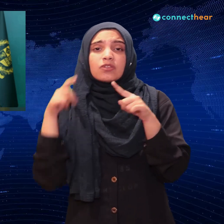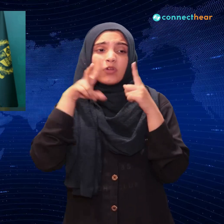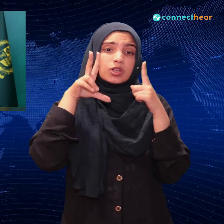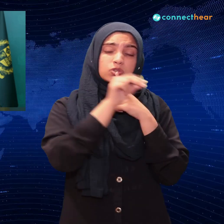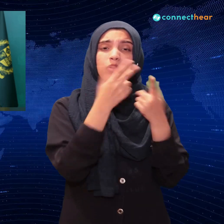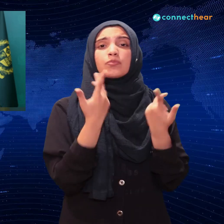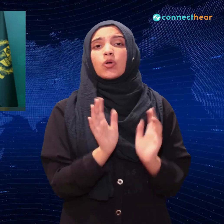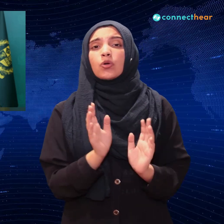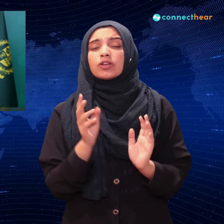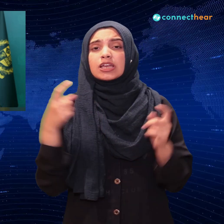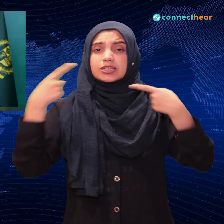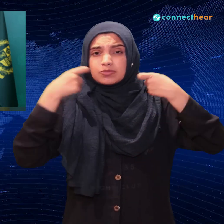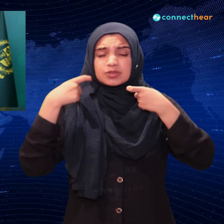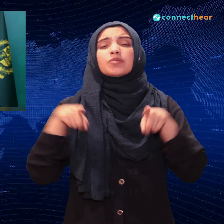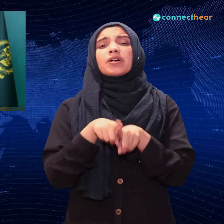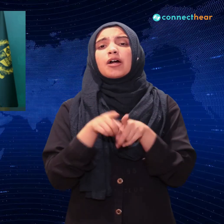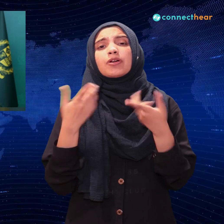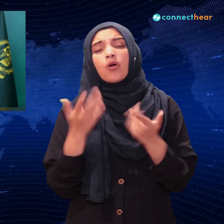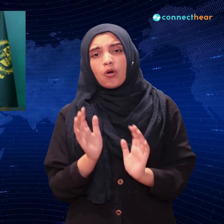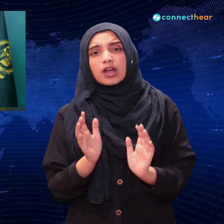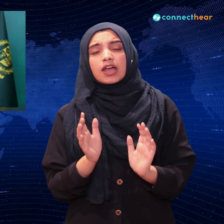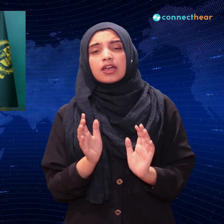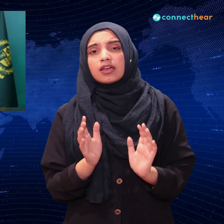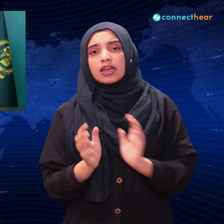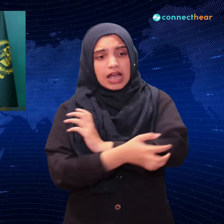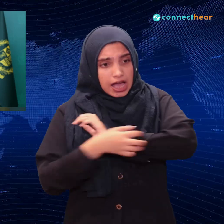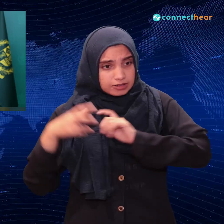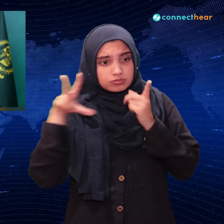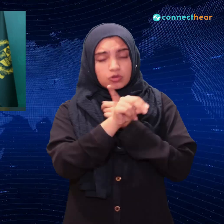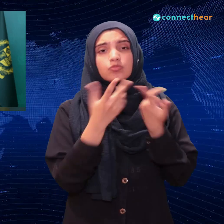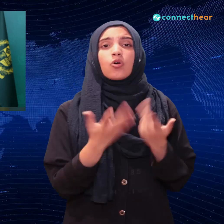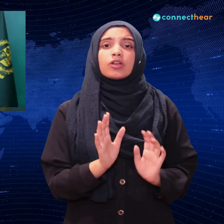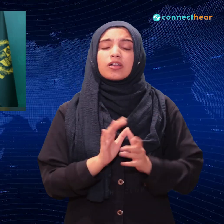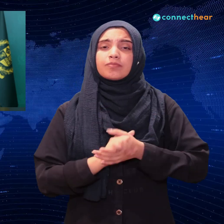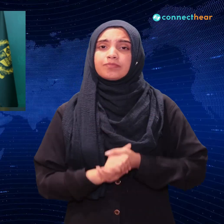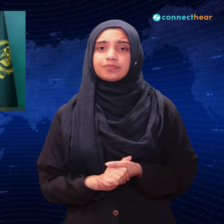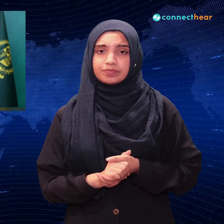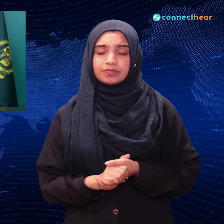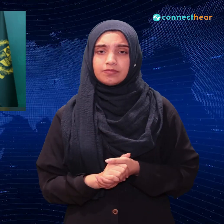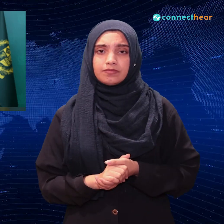and amount to war crimes and crimes against humanity. It is unfortunate,